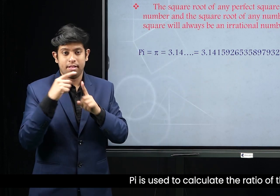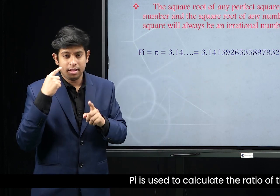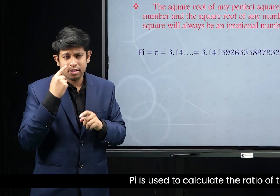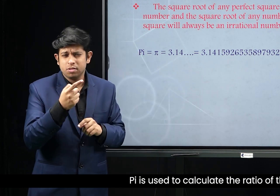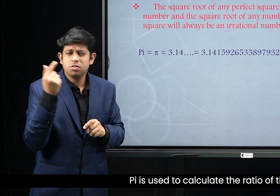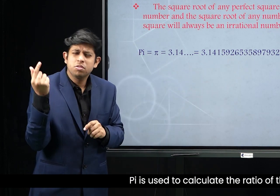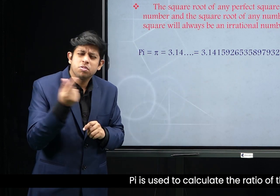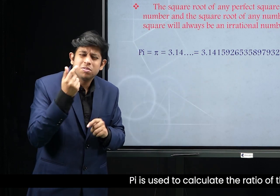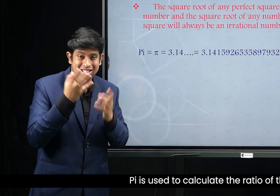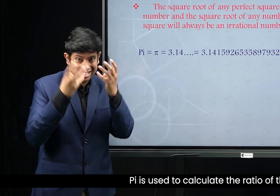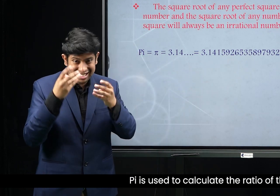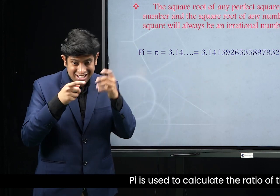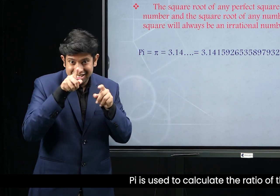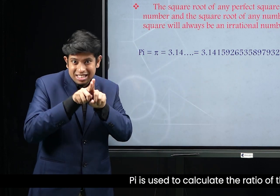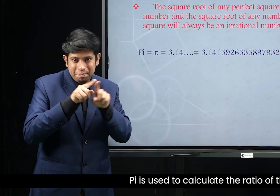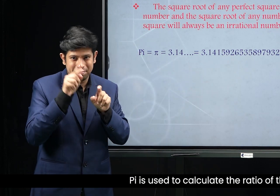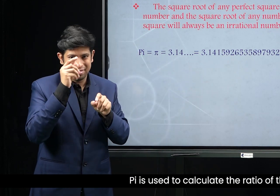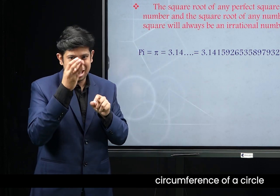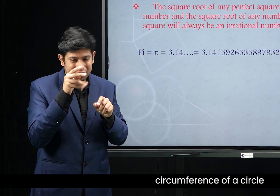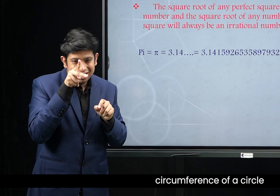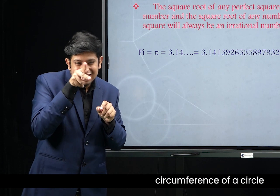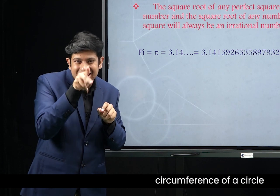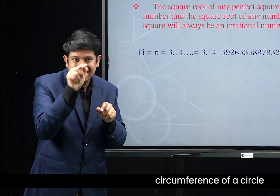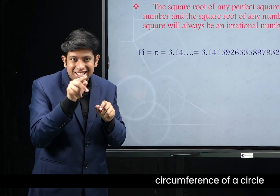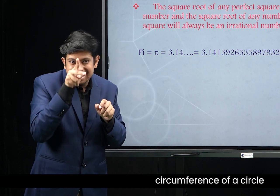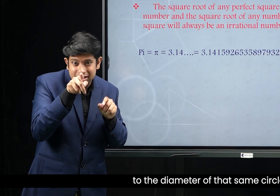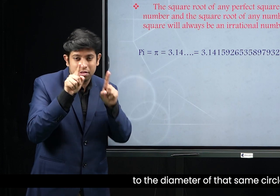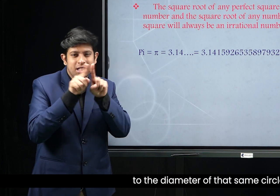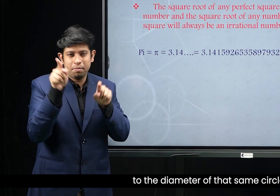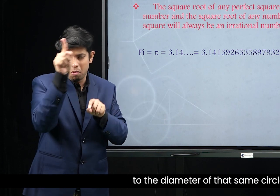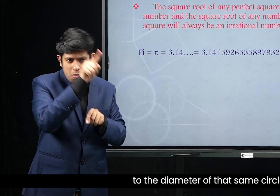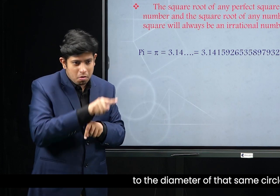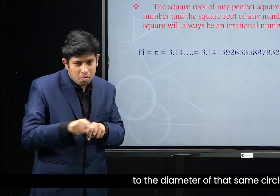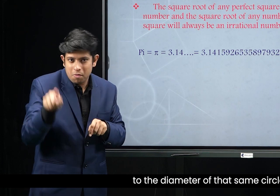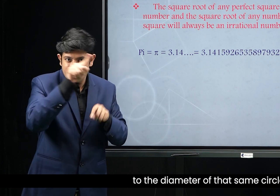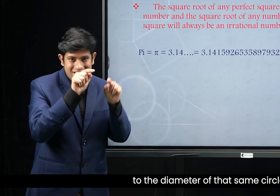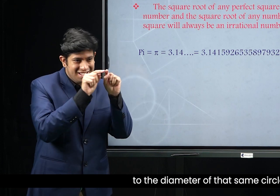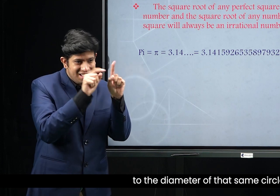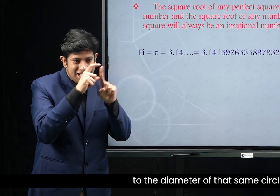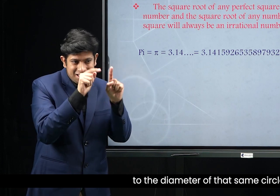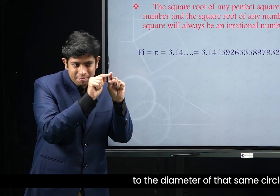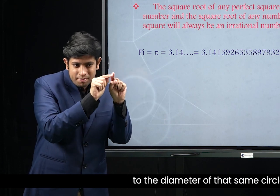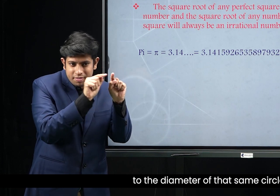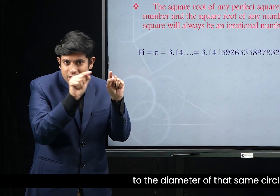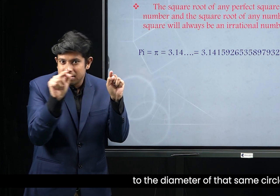Pi is used to calculate the ratio of the circumference of a circle to the diameter of that same circle.